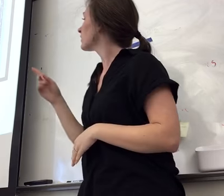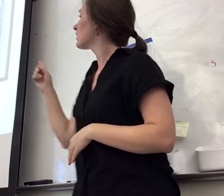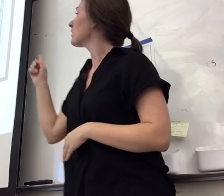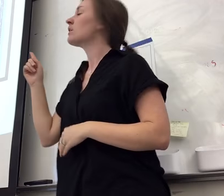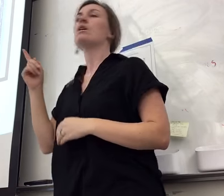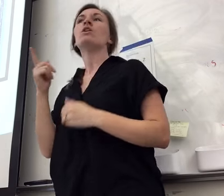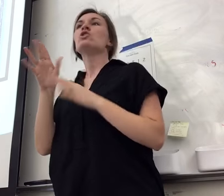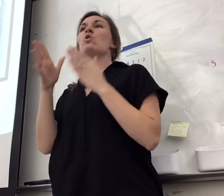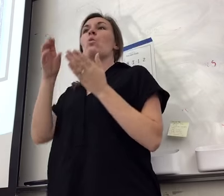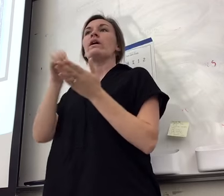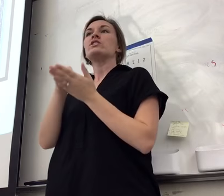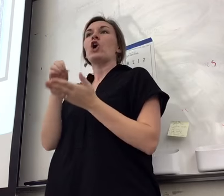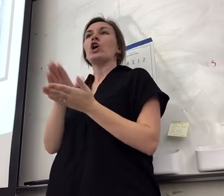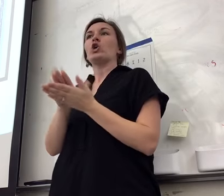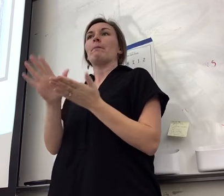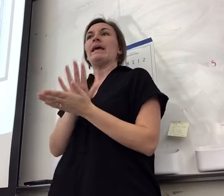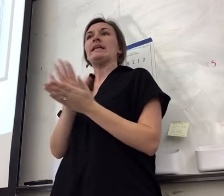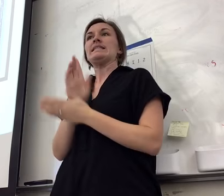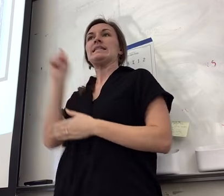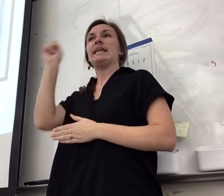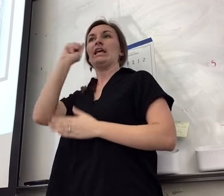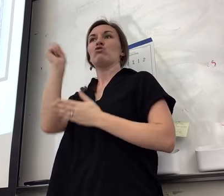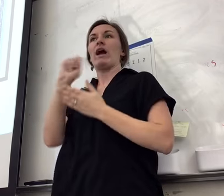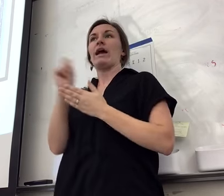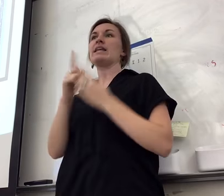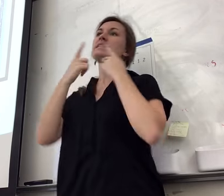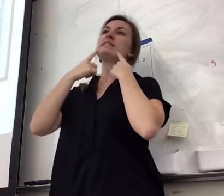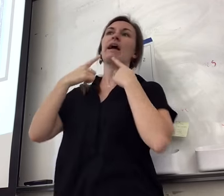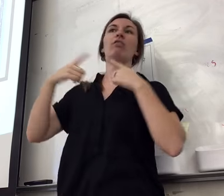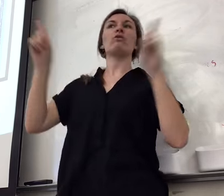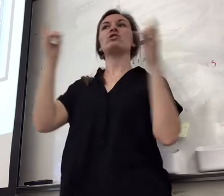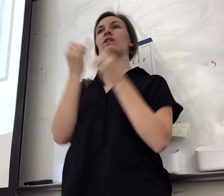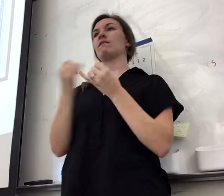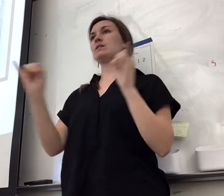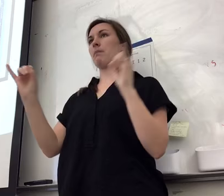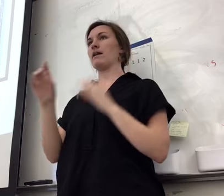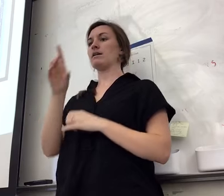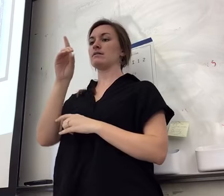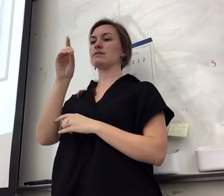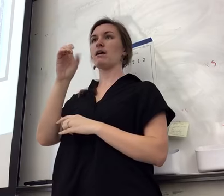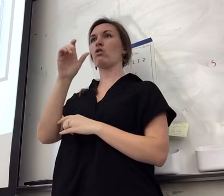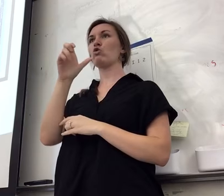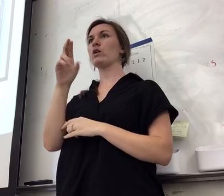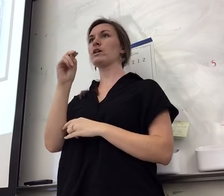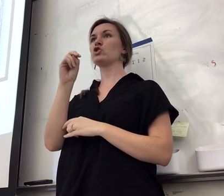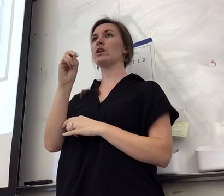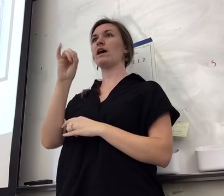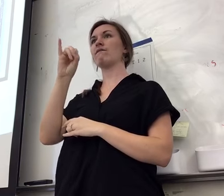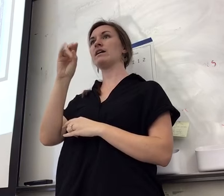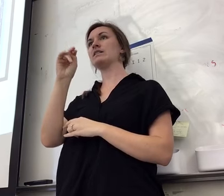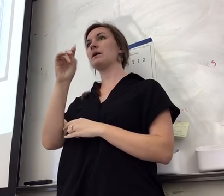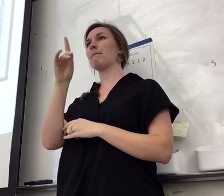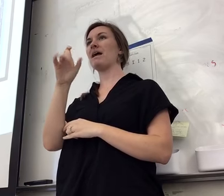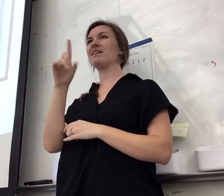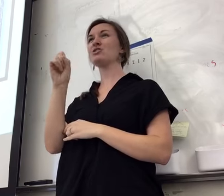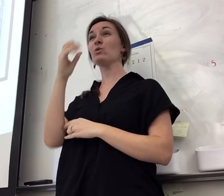write? Declaration of Independence. Declaration of Independence, which is why on the opposite side of the $2 bill, they have a picture of the Declaration being